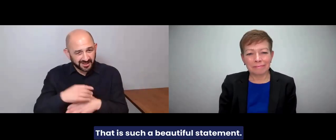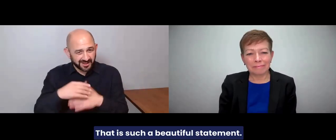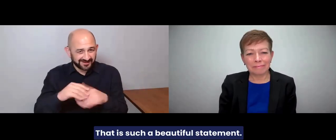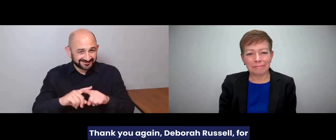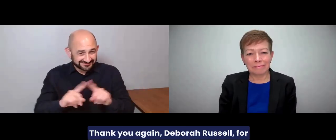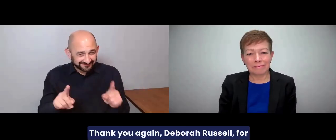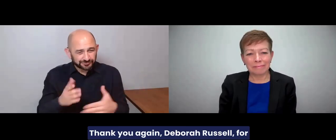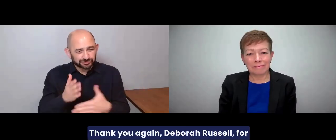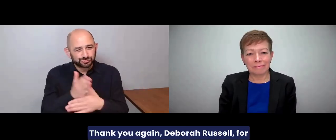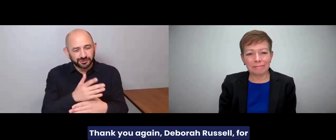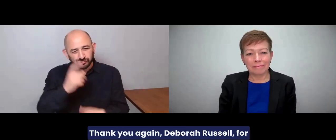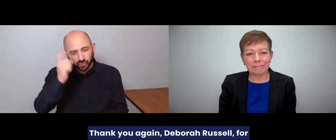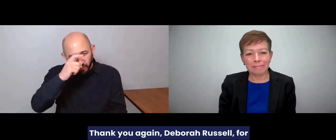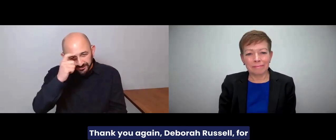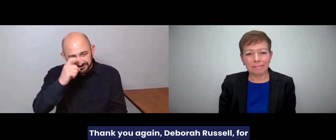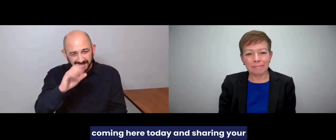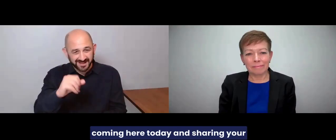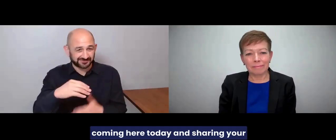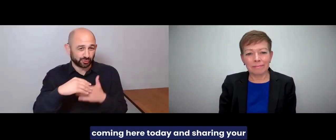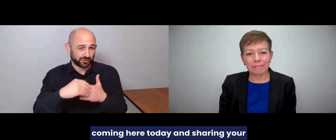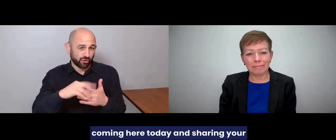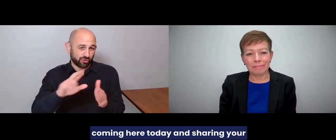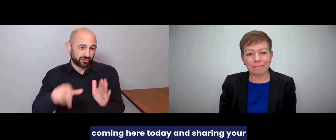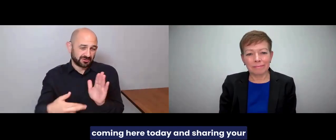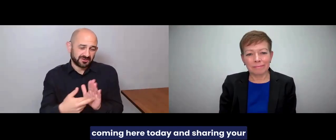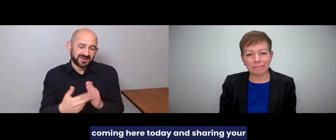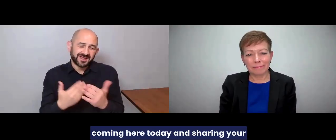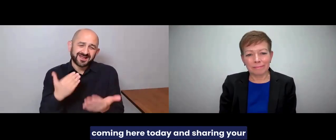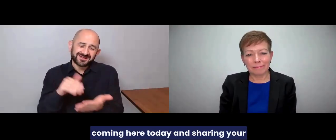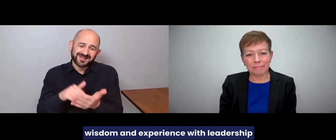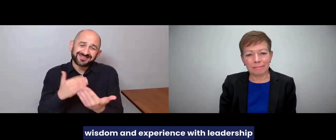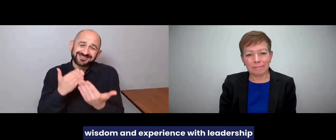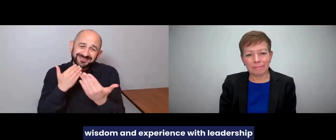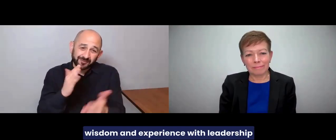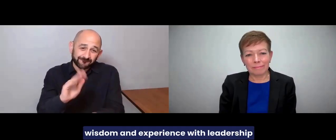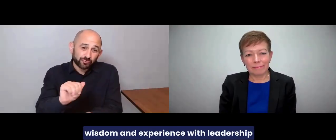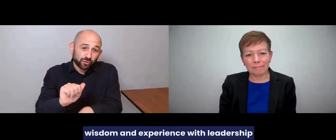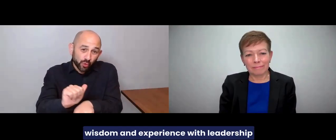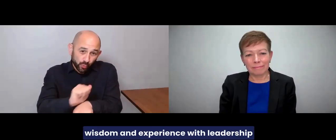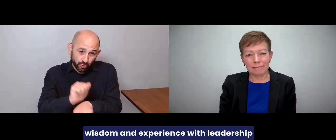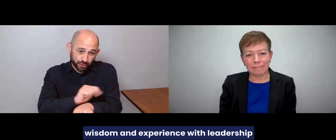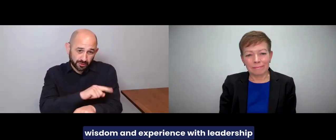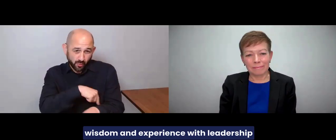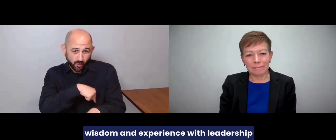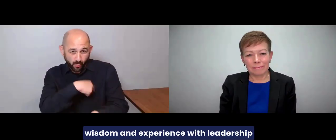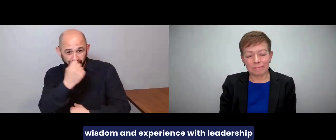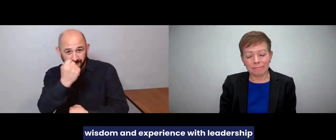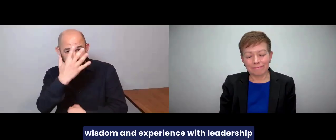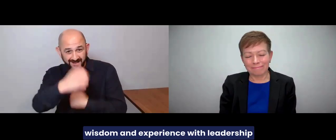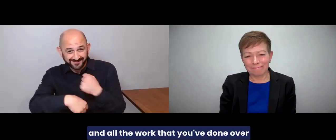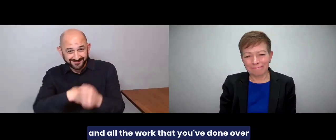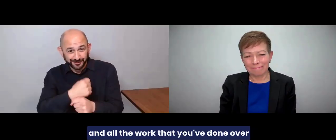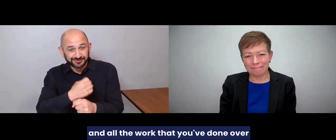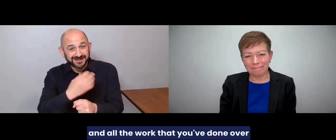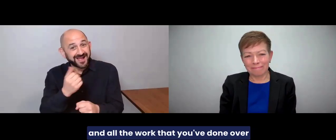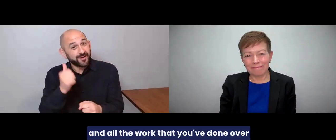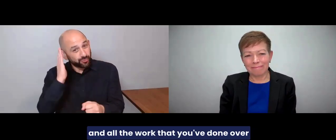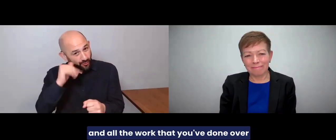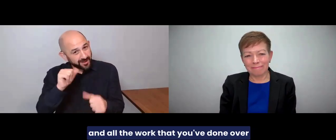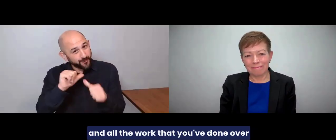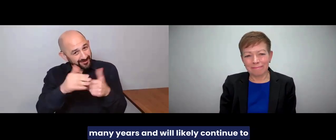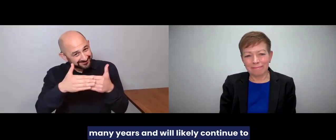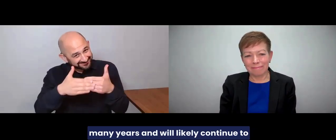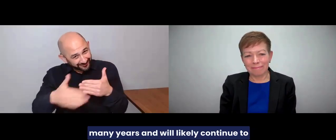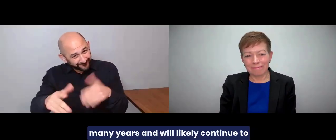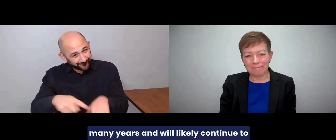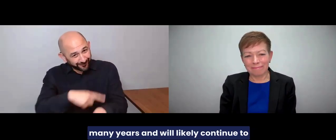beautiful statement. Thank you again, Debra Russell, for coming here today and sharing your wisdom and experience with leadership and all the work that you've